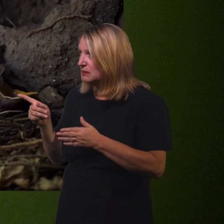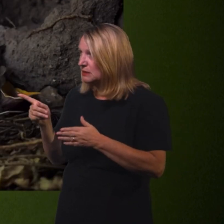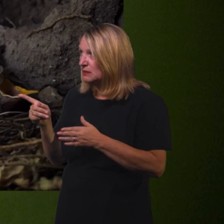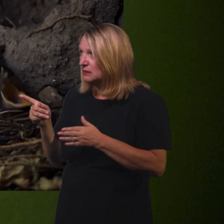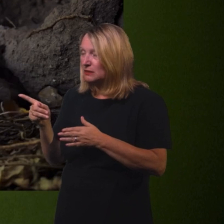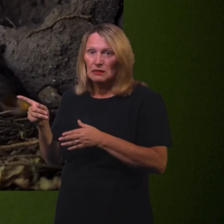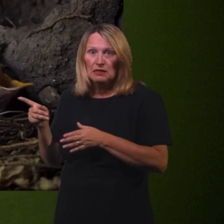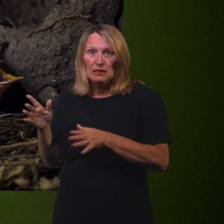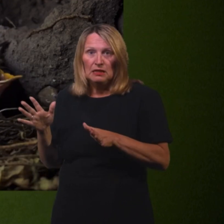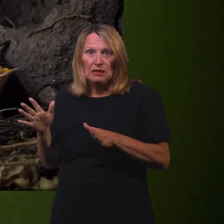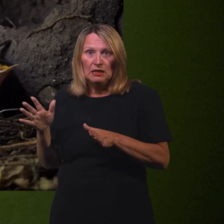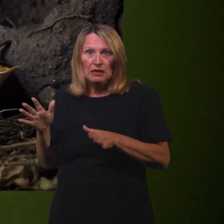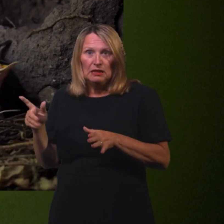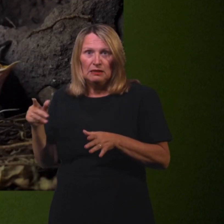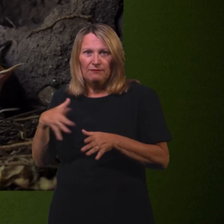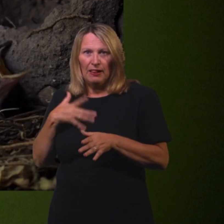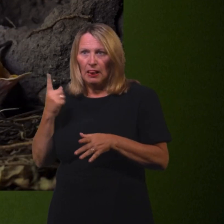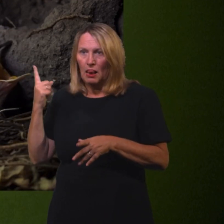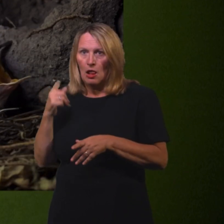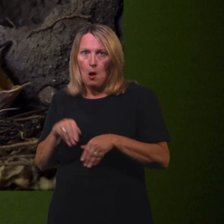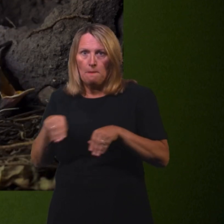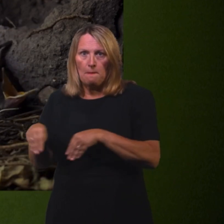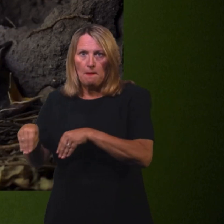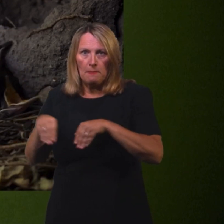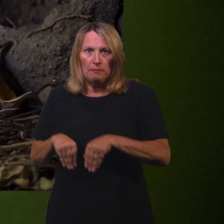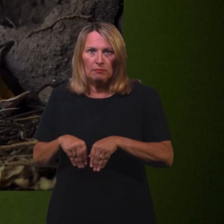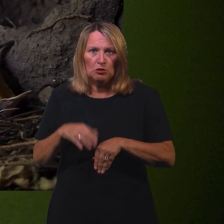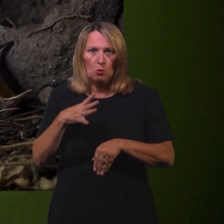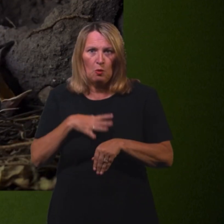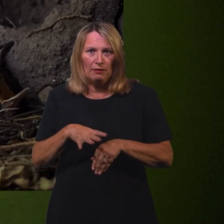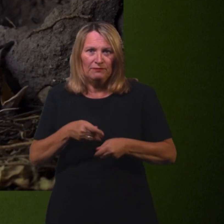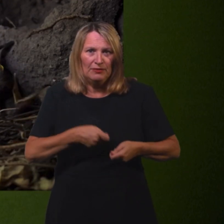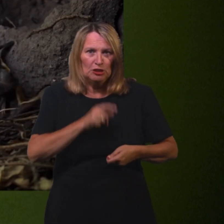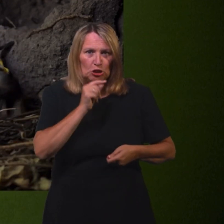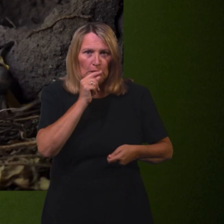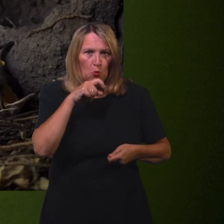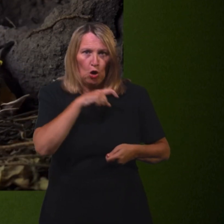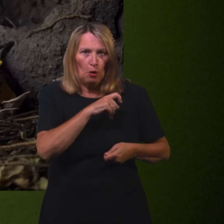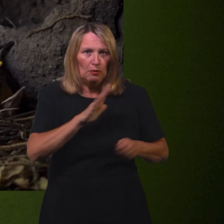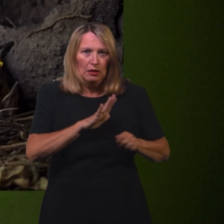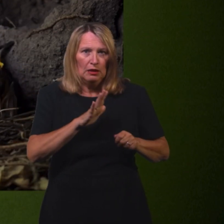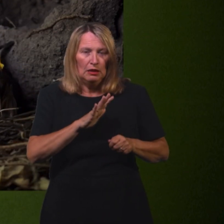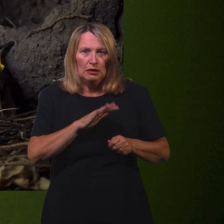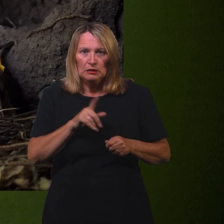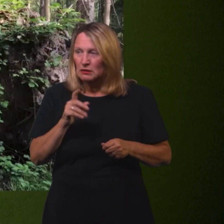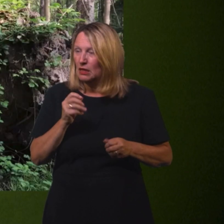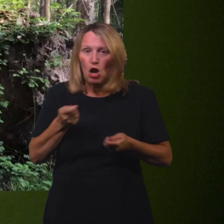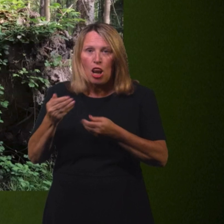hops down. She doesn't feed the young the worms that she so diligently collected.